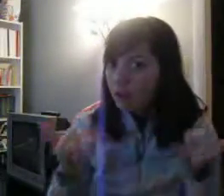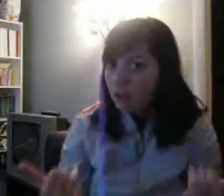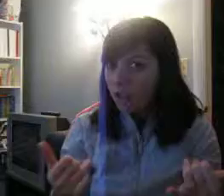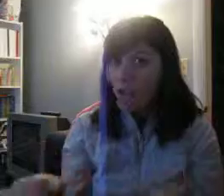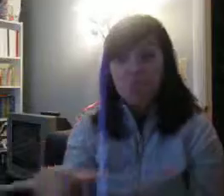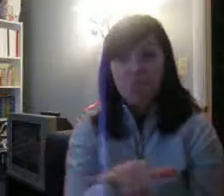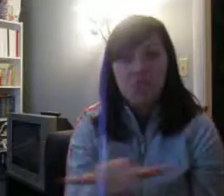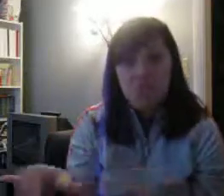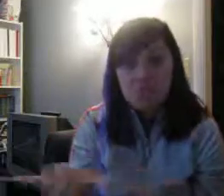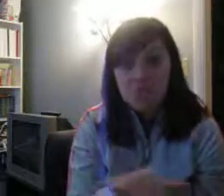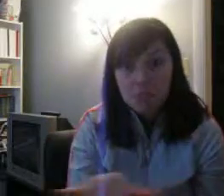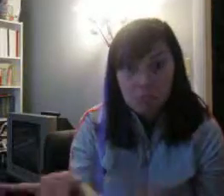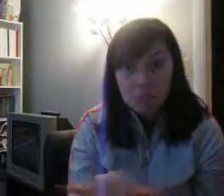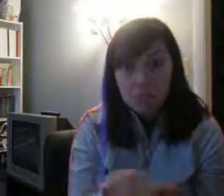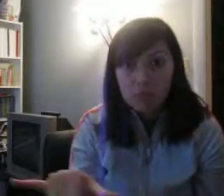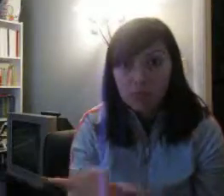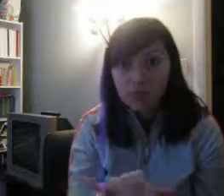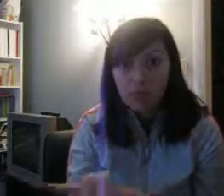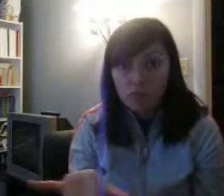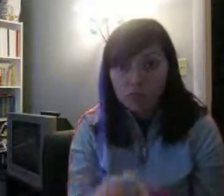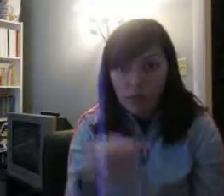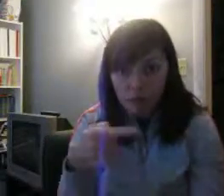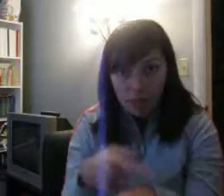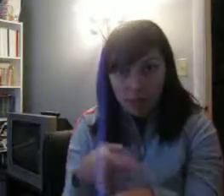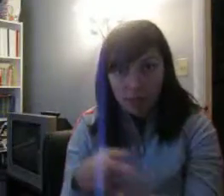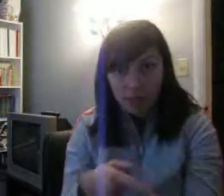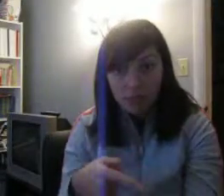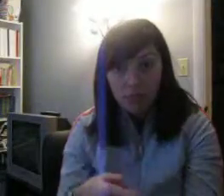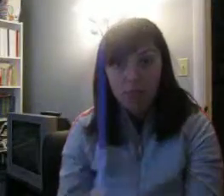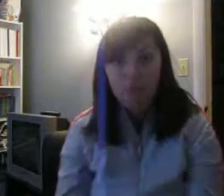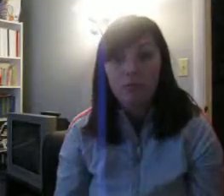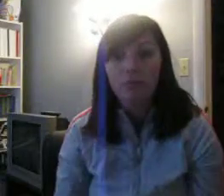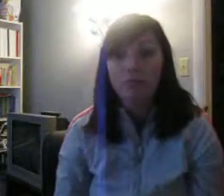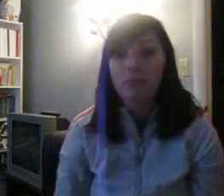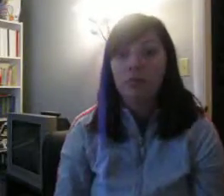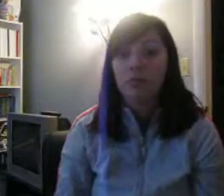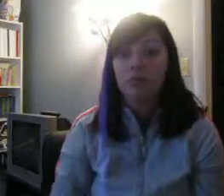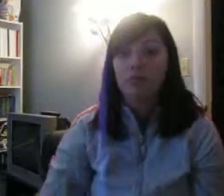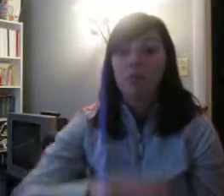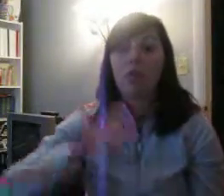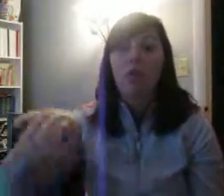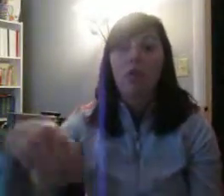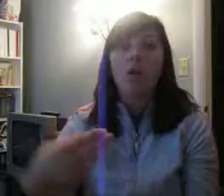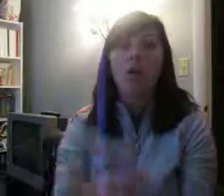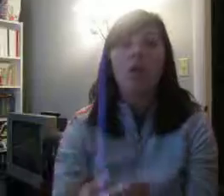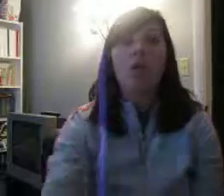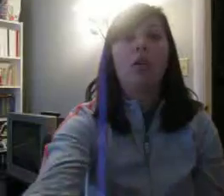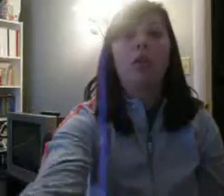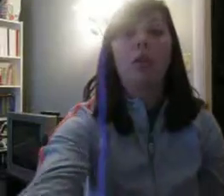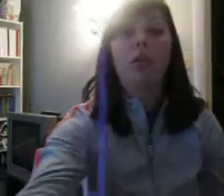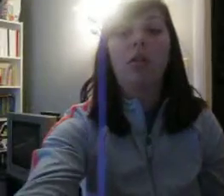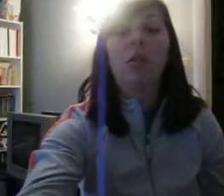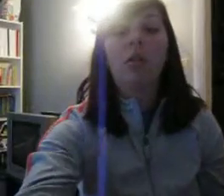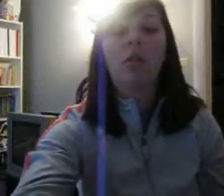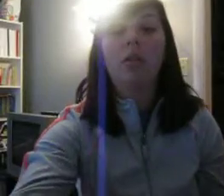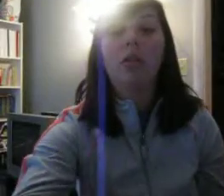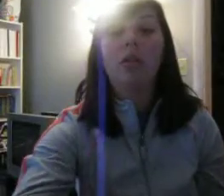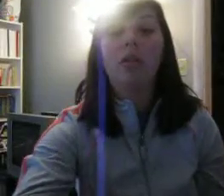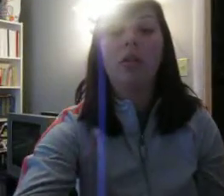time. So now everybody in Congress needs to read over my bill once again and